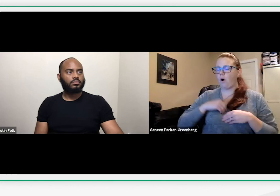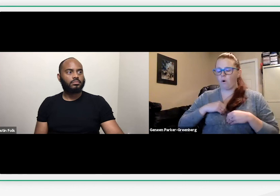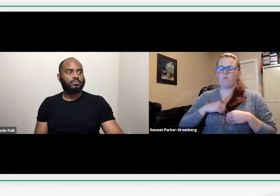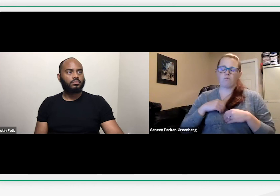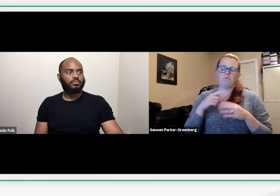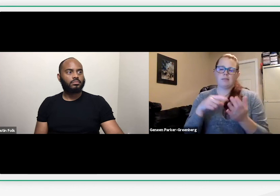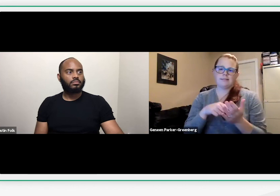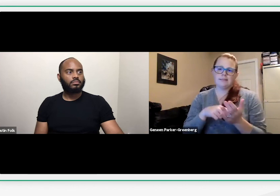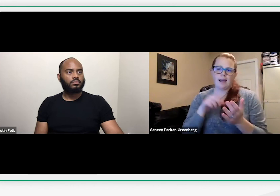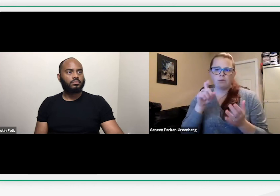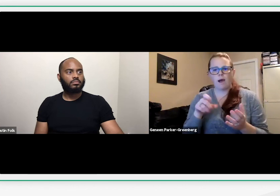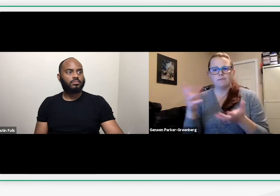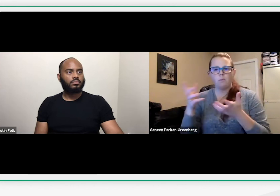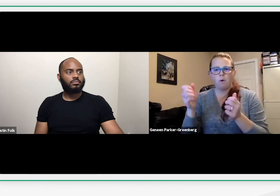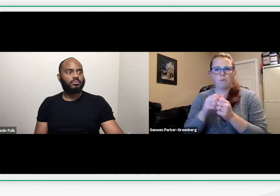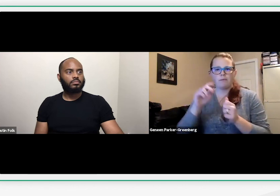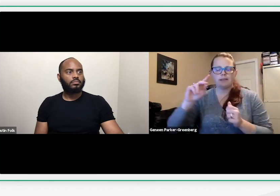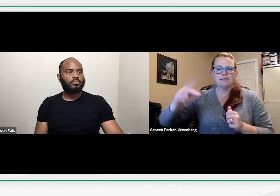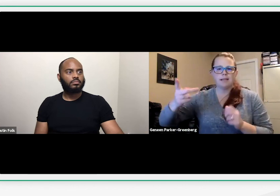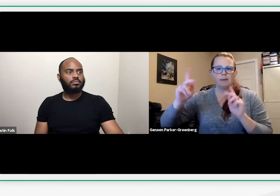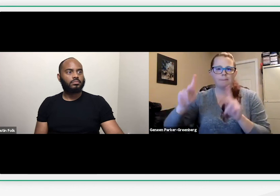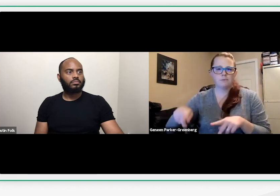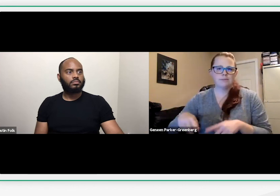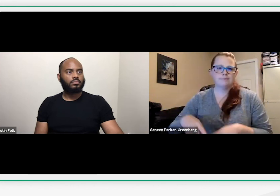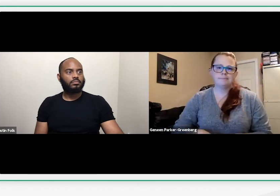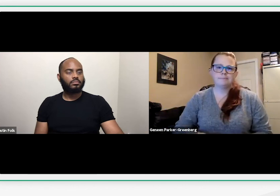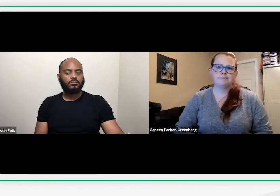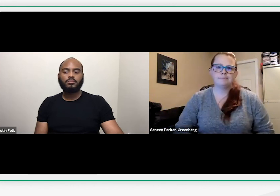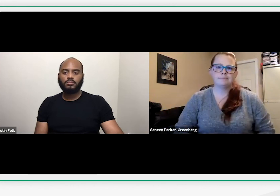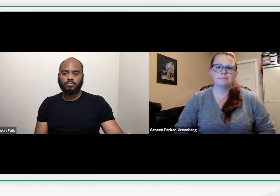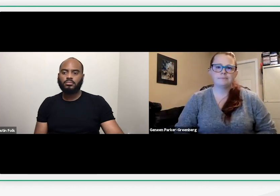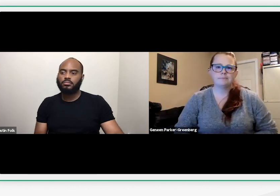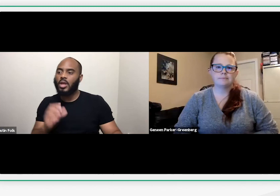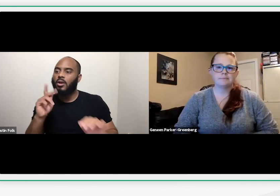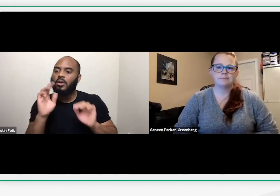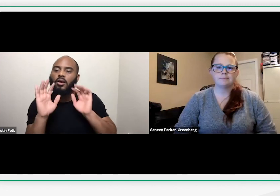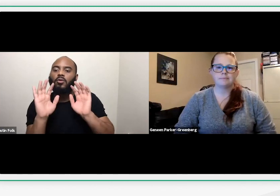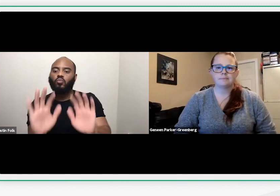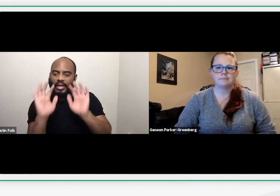you'll have to work with because if they own the debt, you need to work with them.